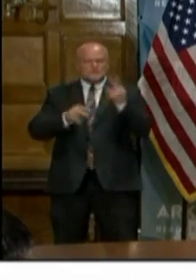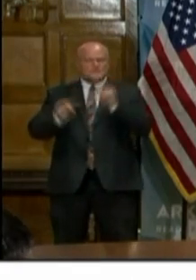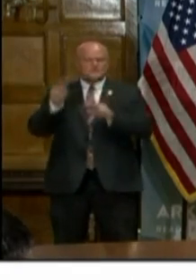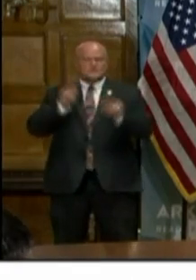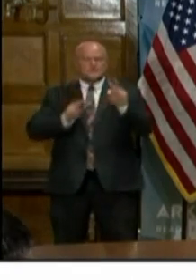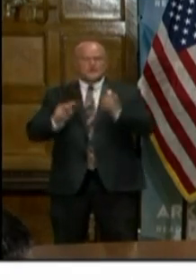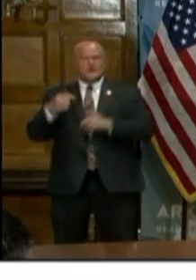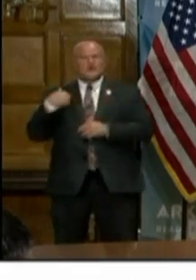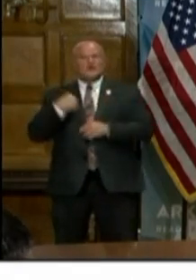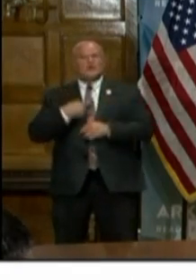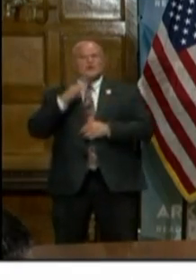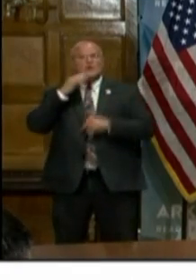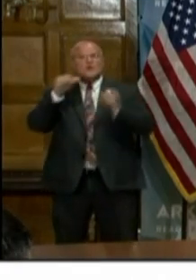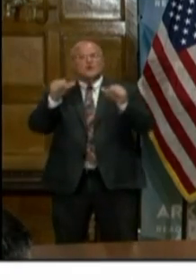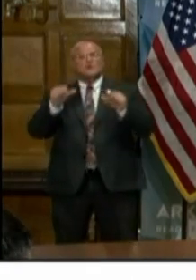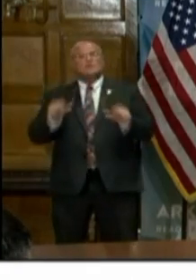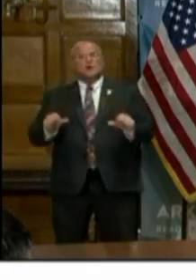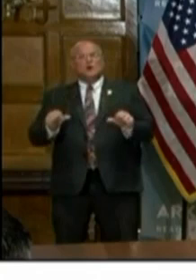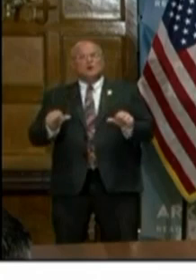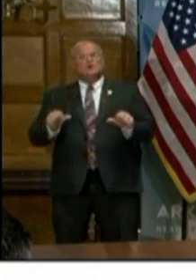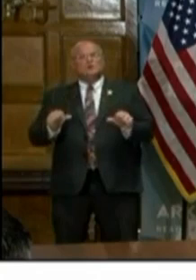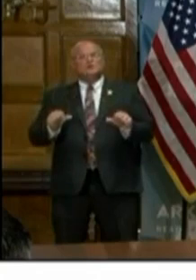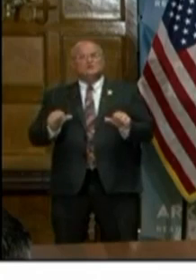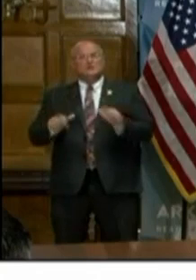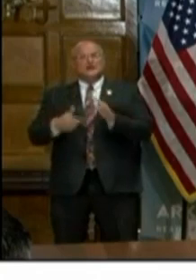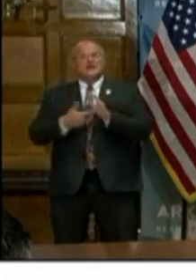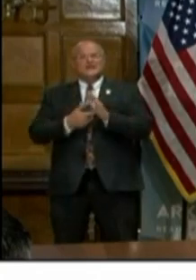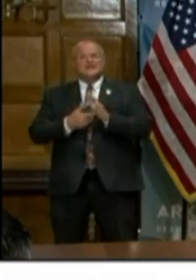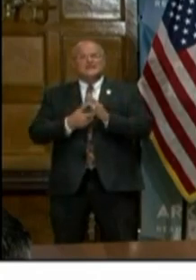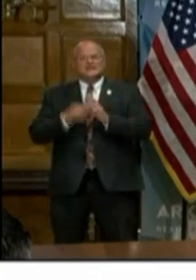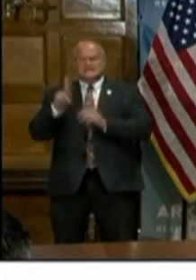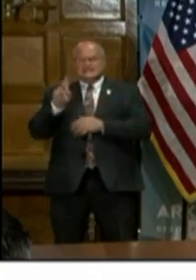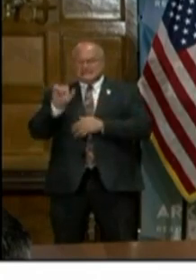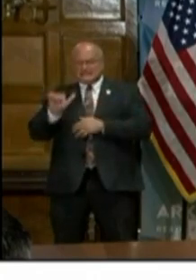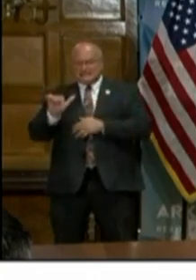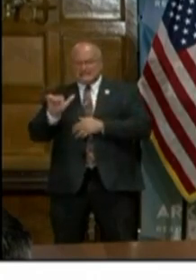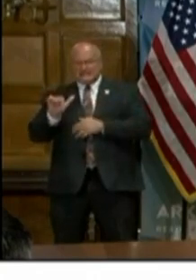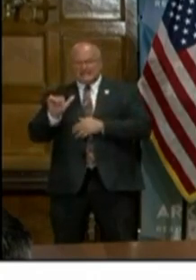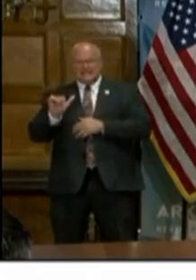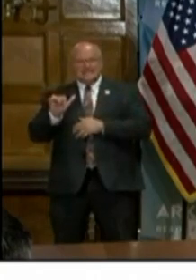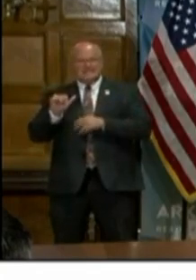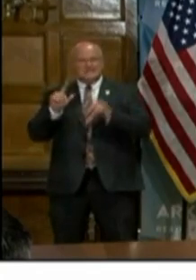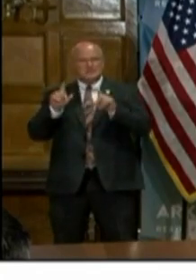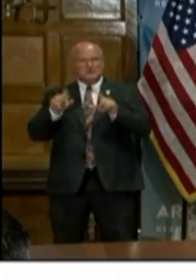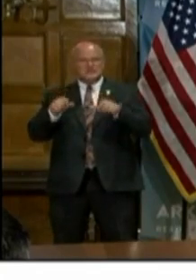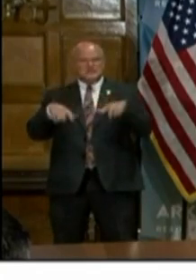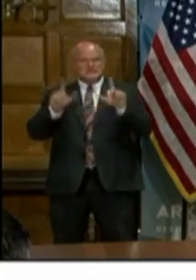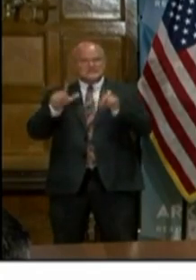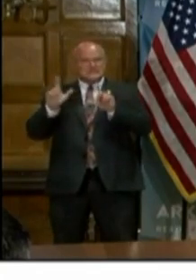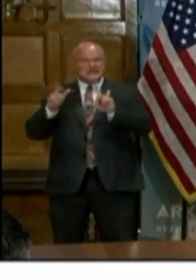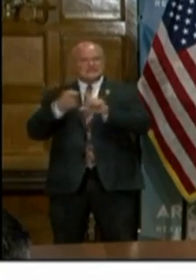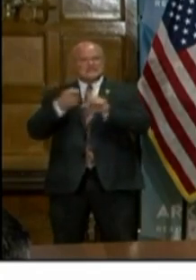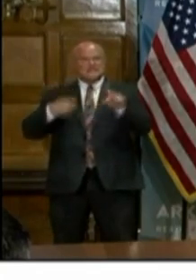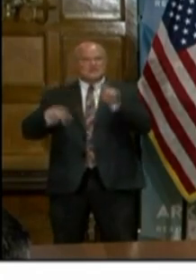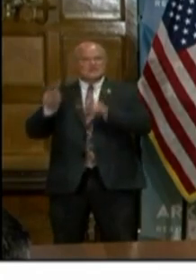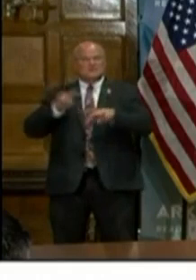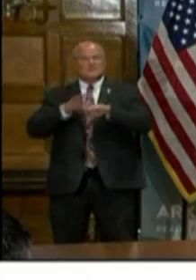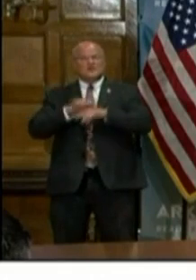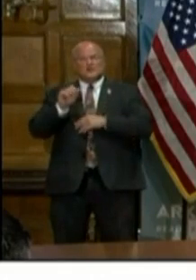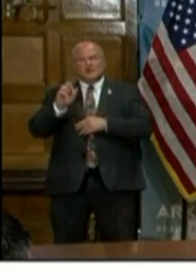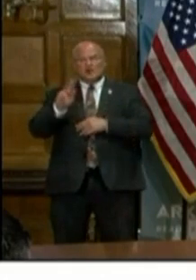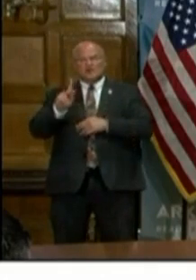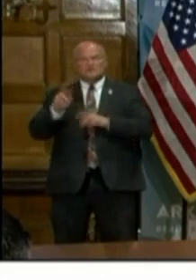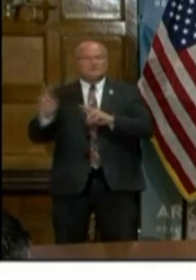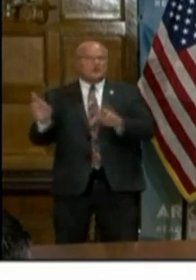survey. We will post the sort of key takeaways and slides from the survey on